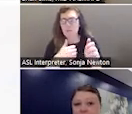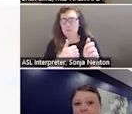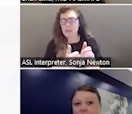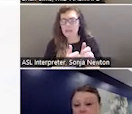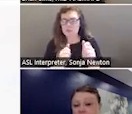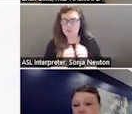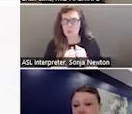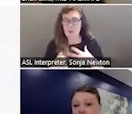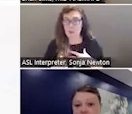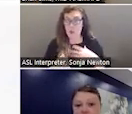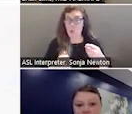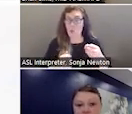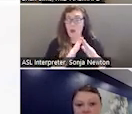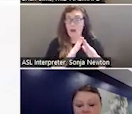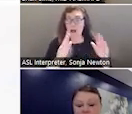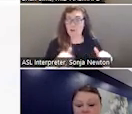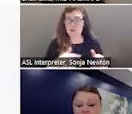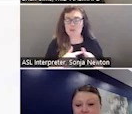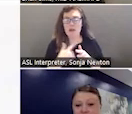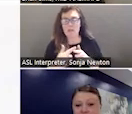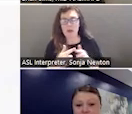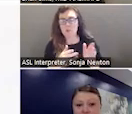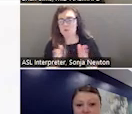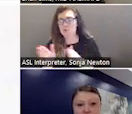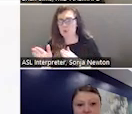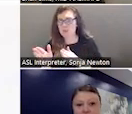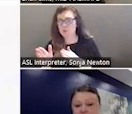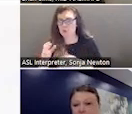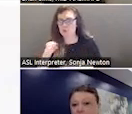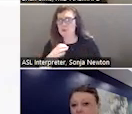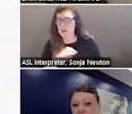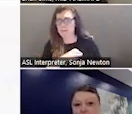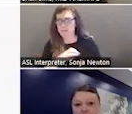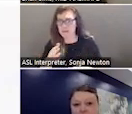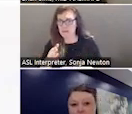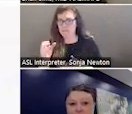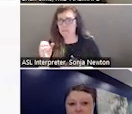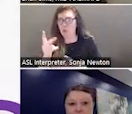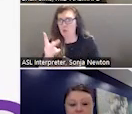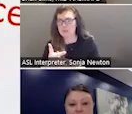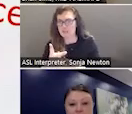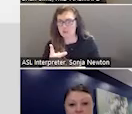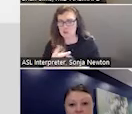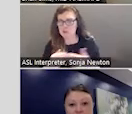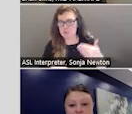House, and then we'll switch into some of the committee authorization. If we can go to the next slide quickly.